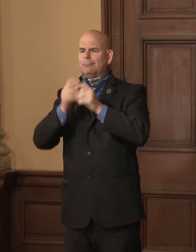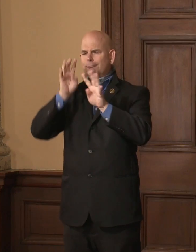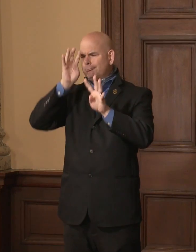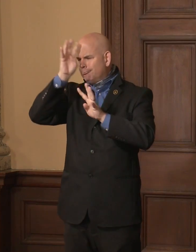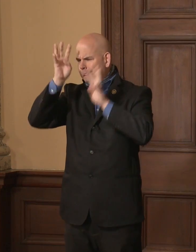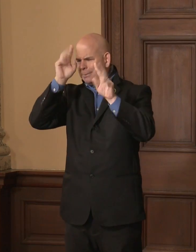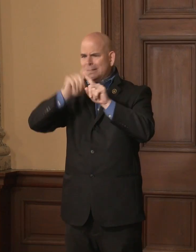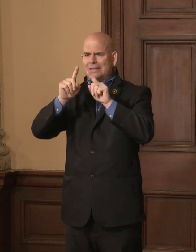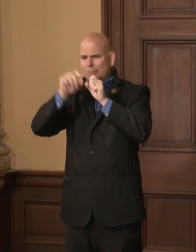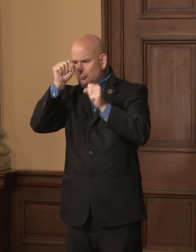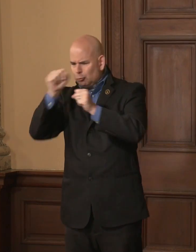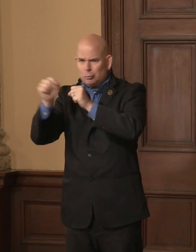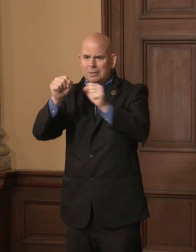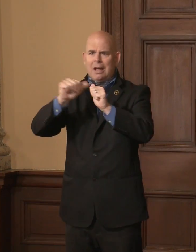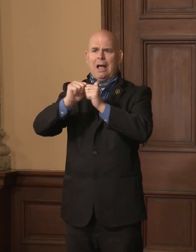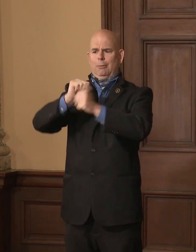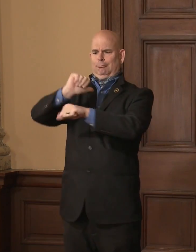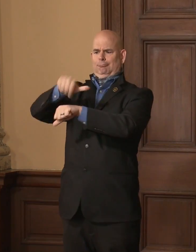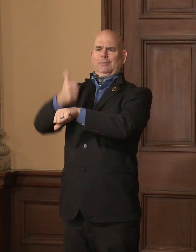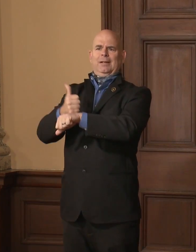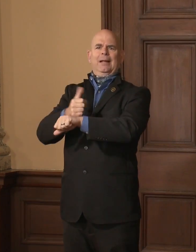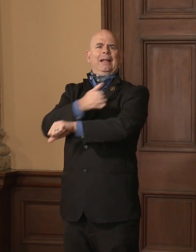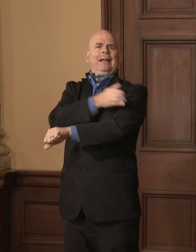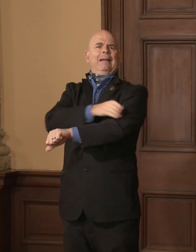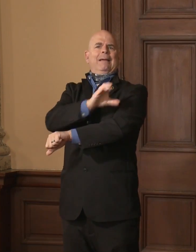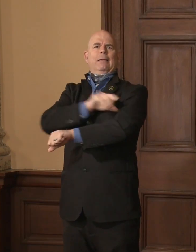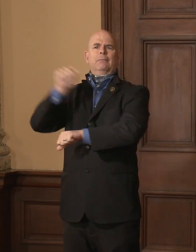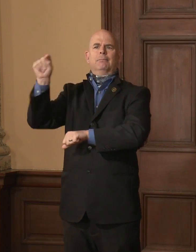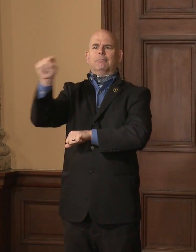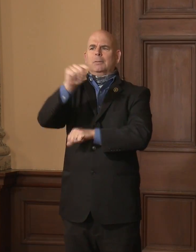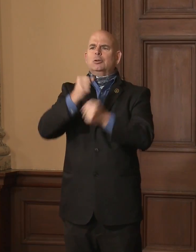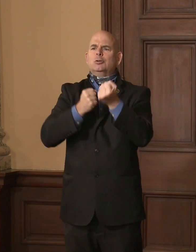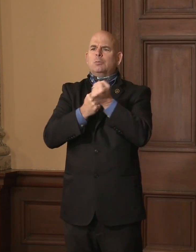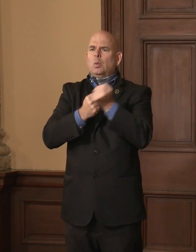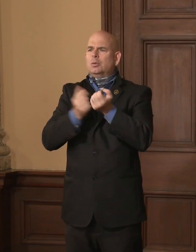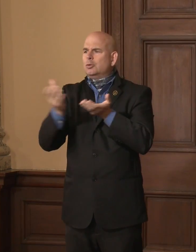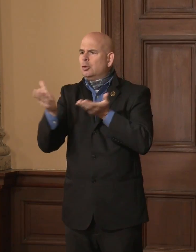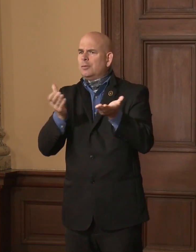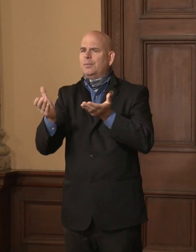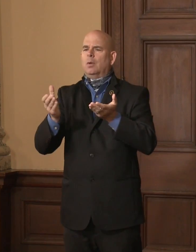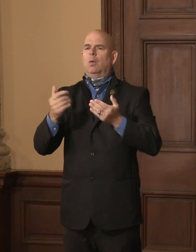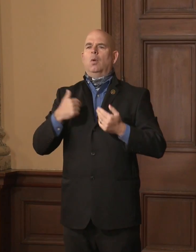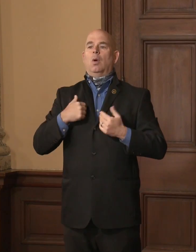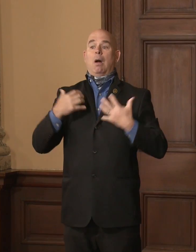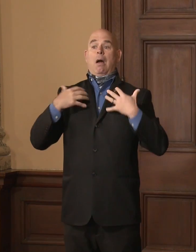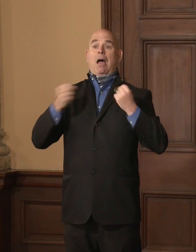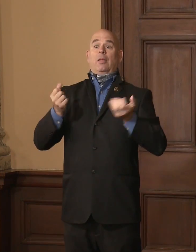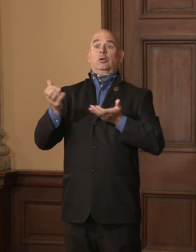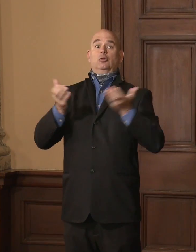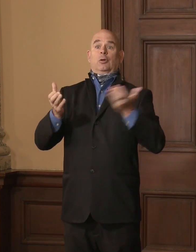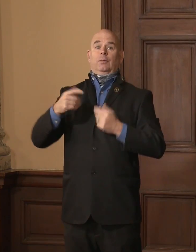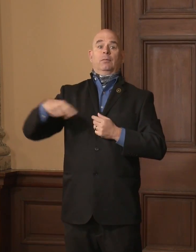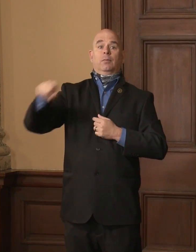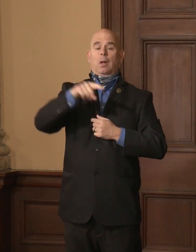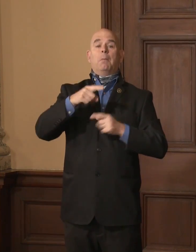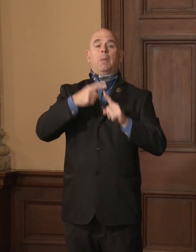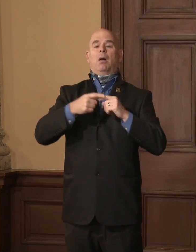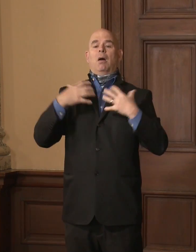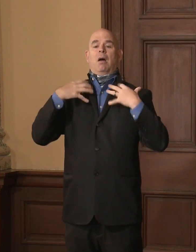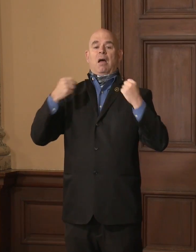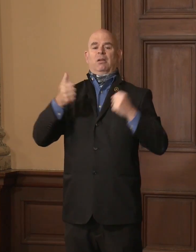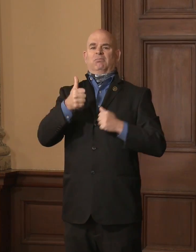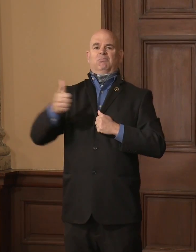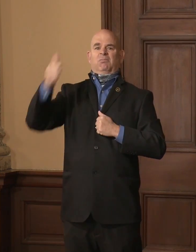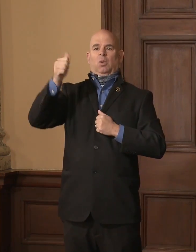support, and our health commissioner will talk more about that. I also want to thank the Lord Baltimore Hotel for their partnership in